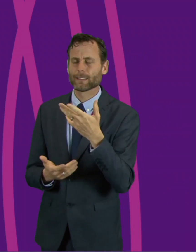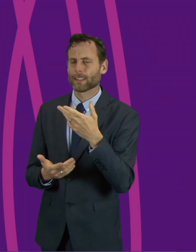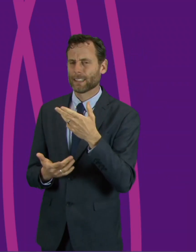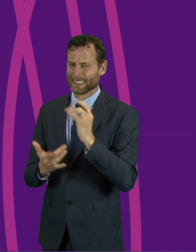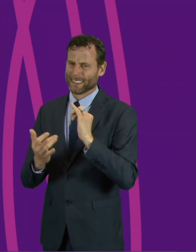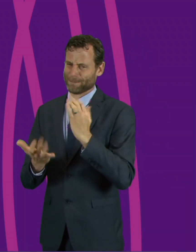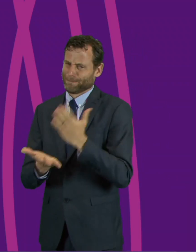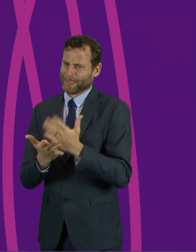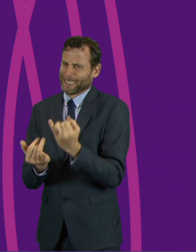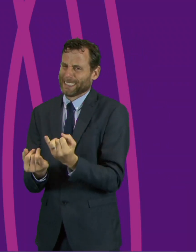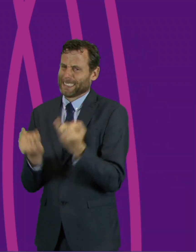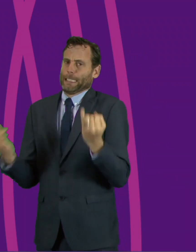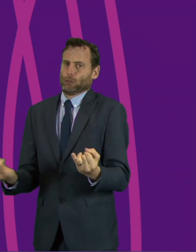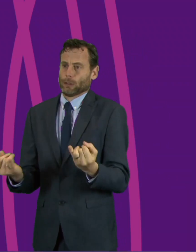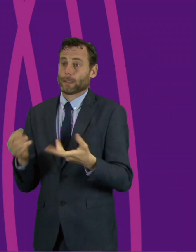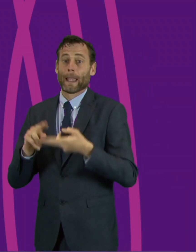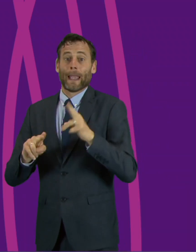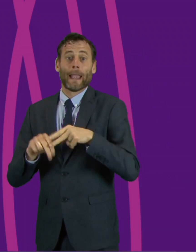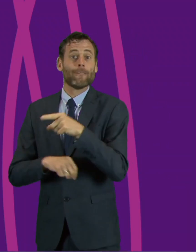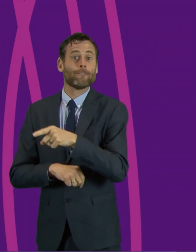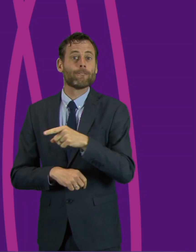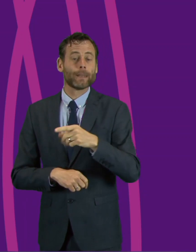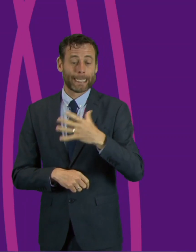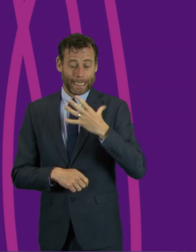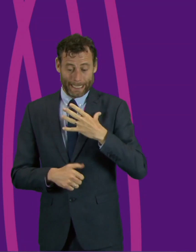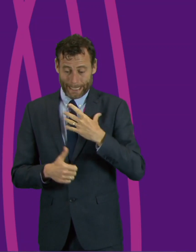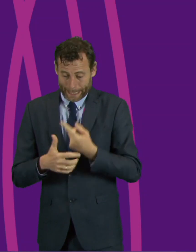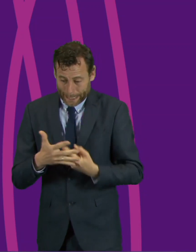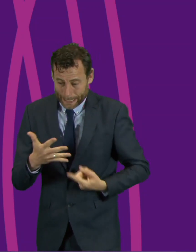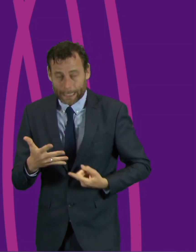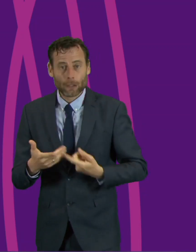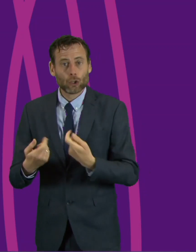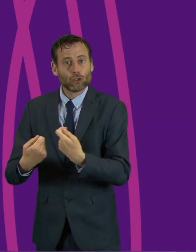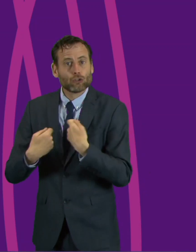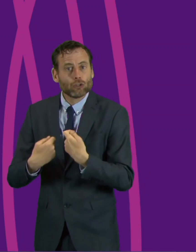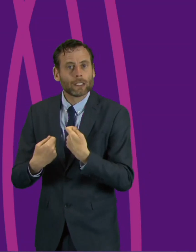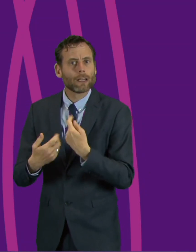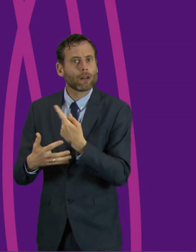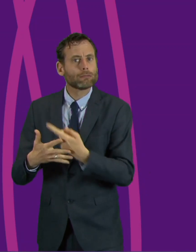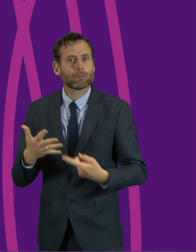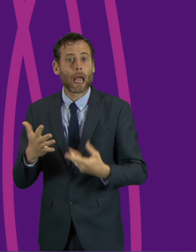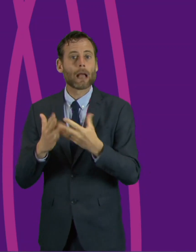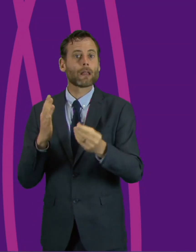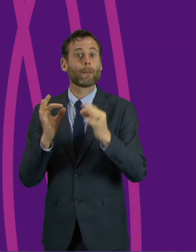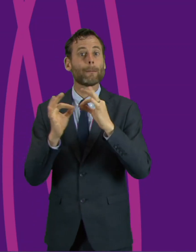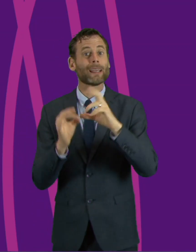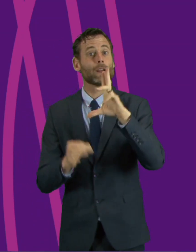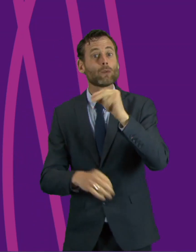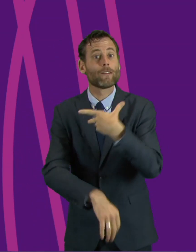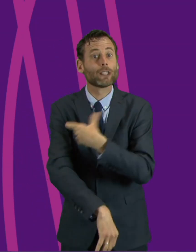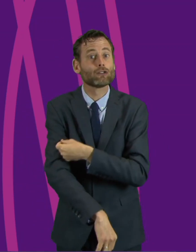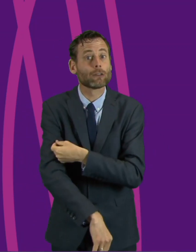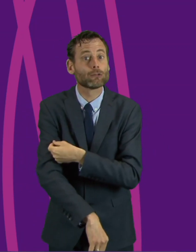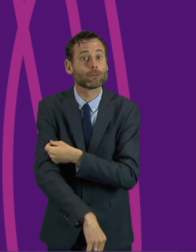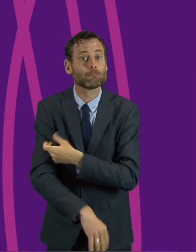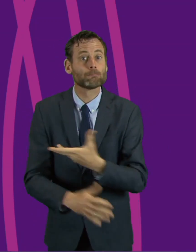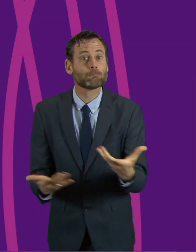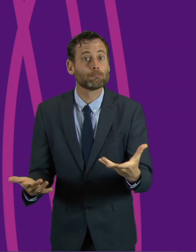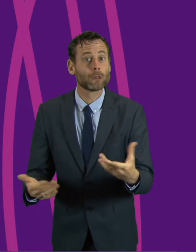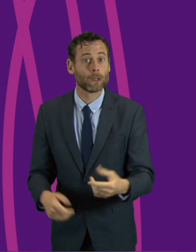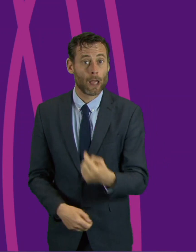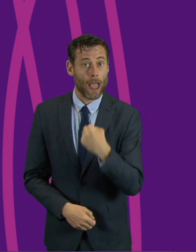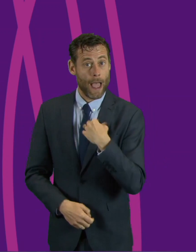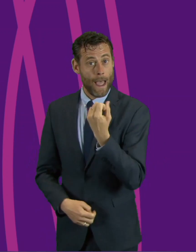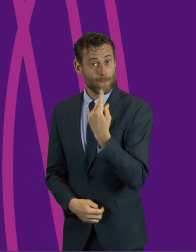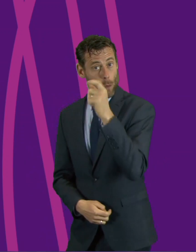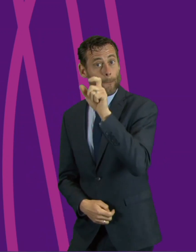it is for people who cannot get access to a range of treatments right now. You know, he mentioned B12 injections. I know from the experience of somebody very close